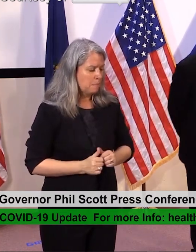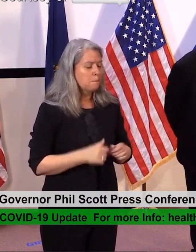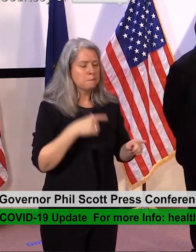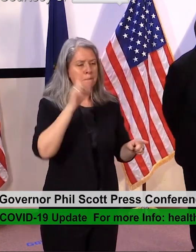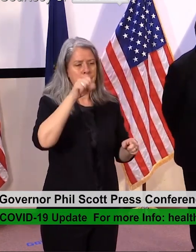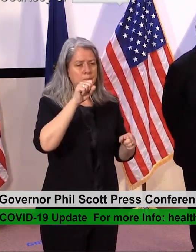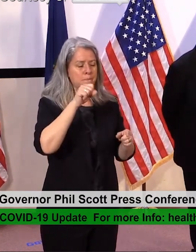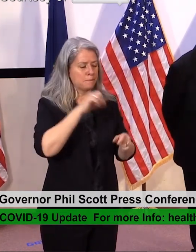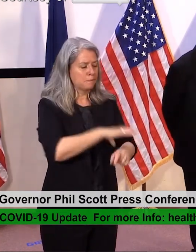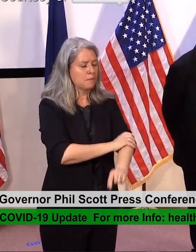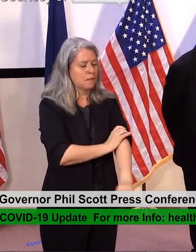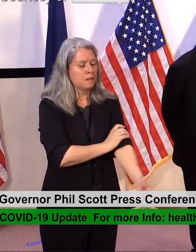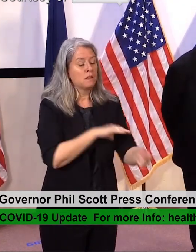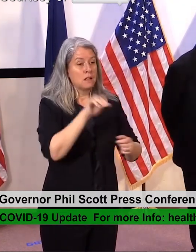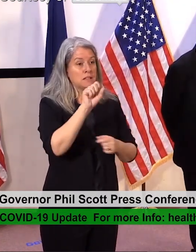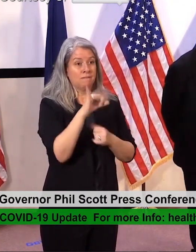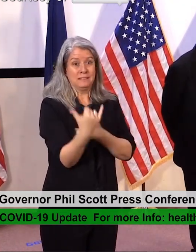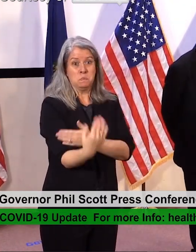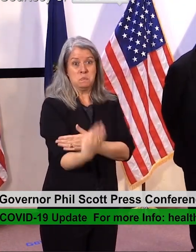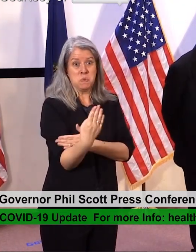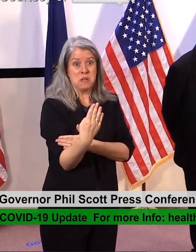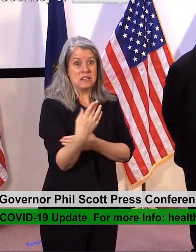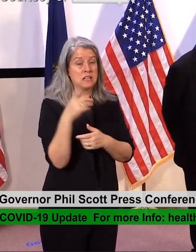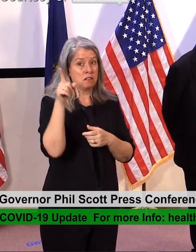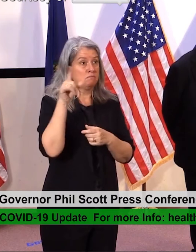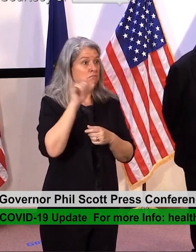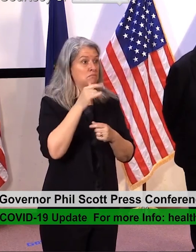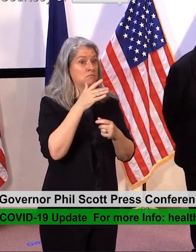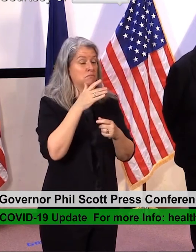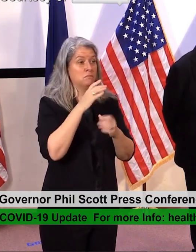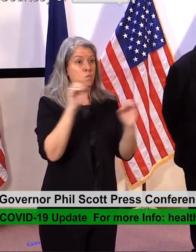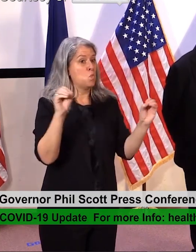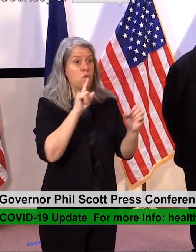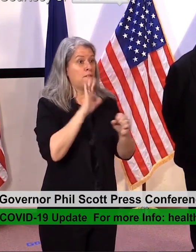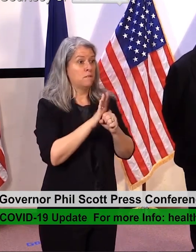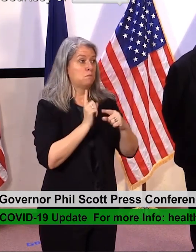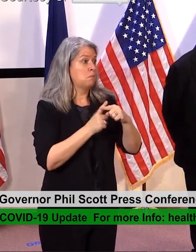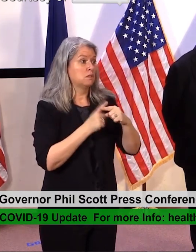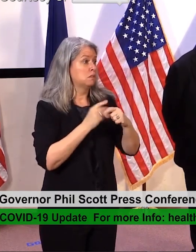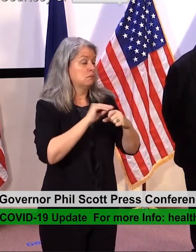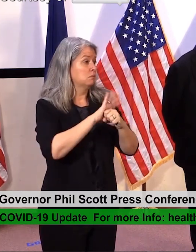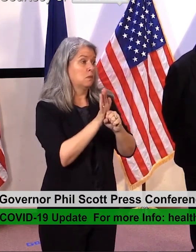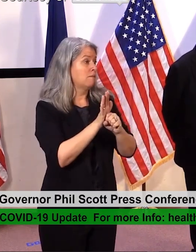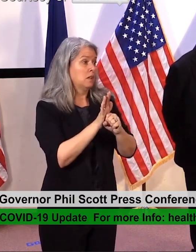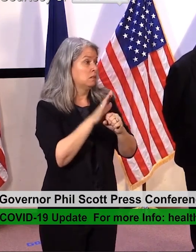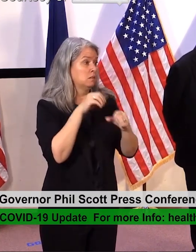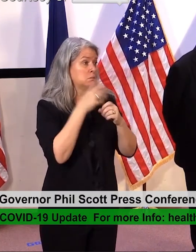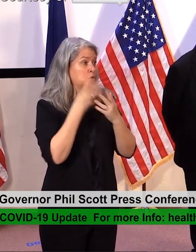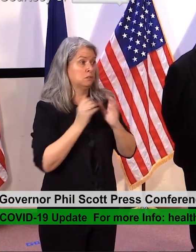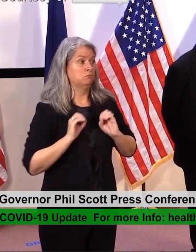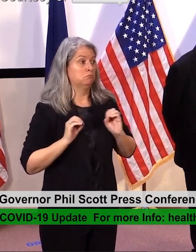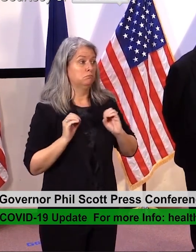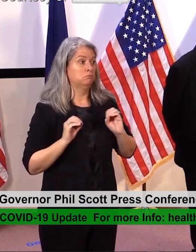Yeah, as of this morning, we have no confirmed positive cases of COVID-19 within our